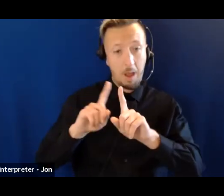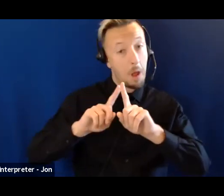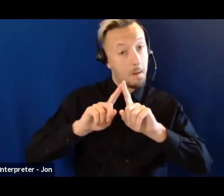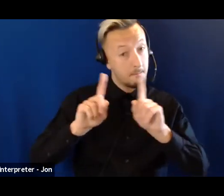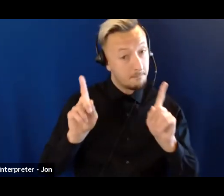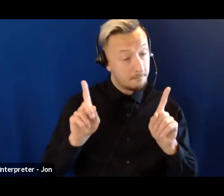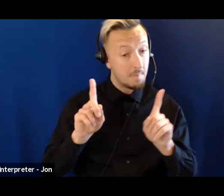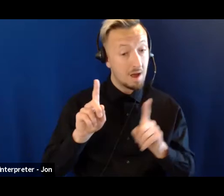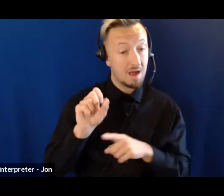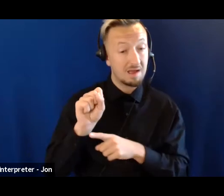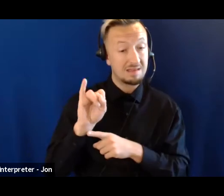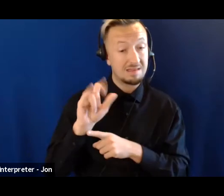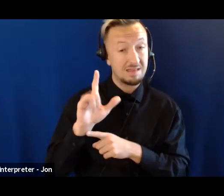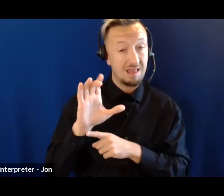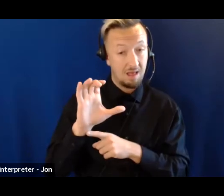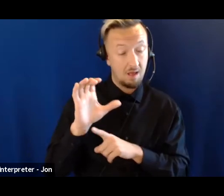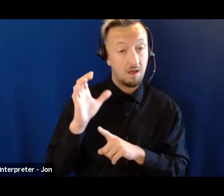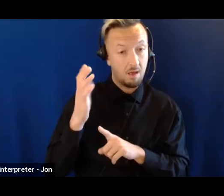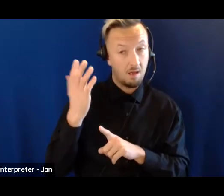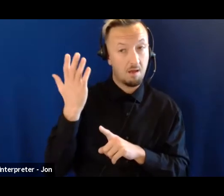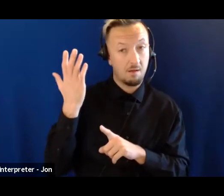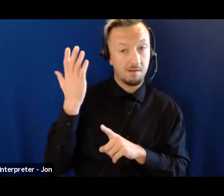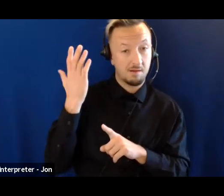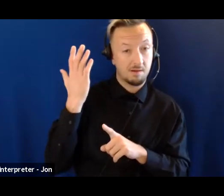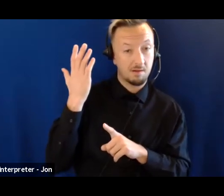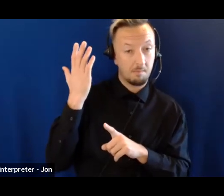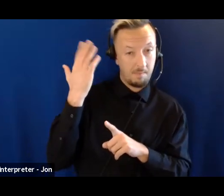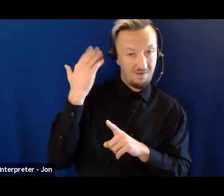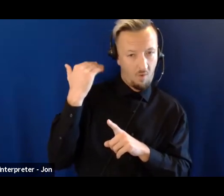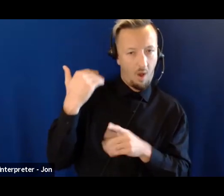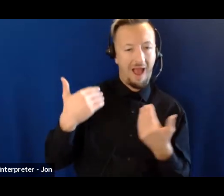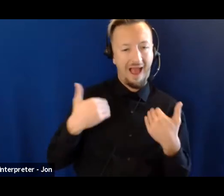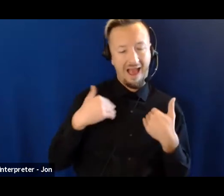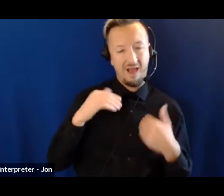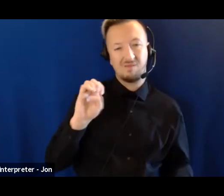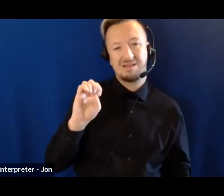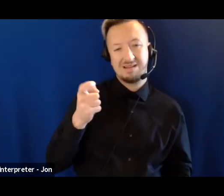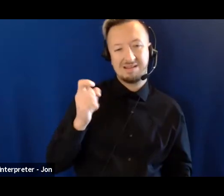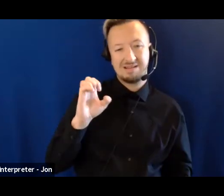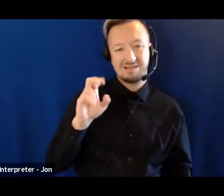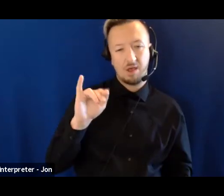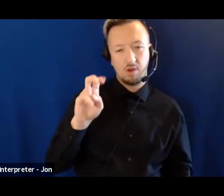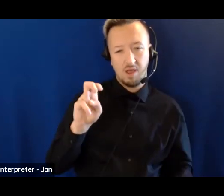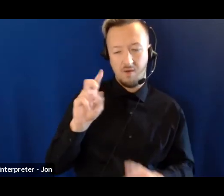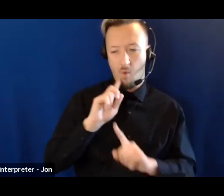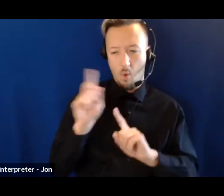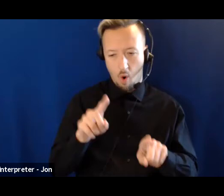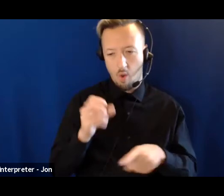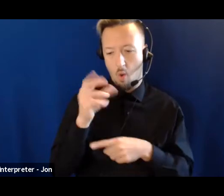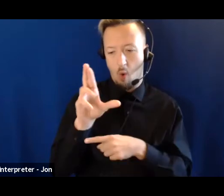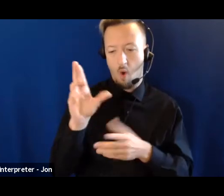apparently silks were either had an executive order, or were codified into law, or